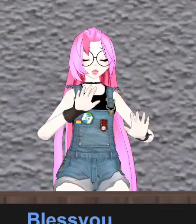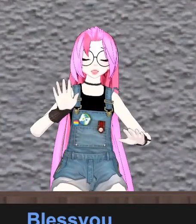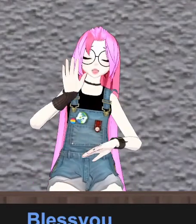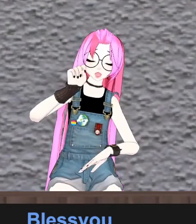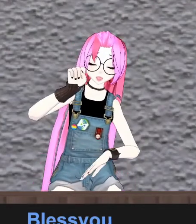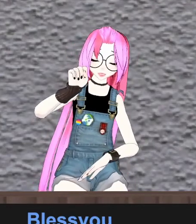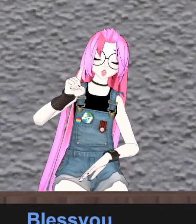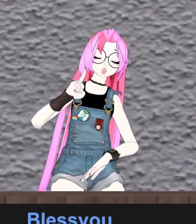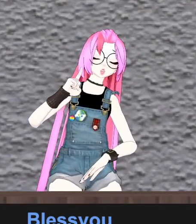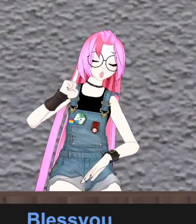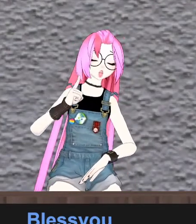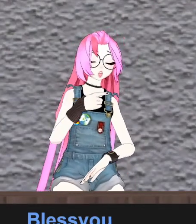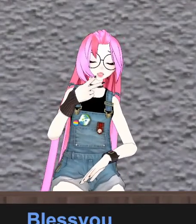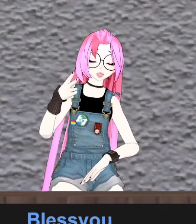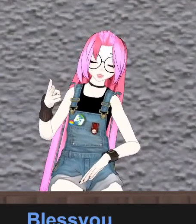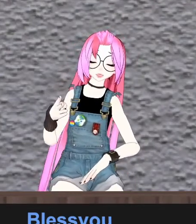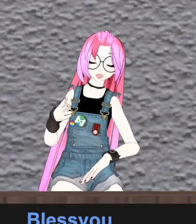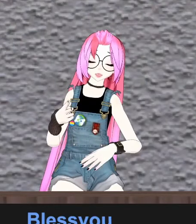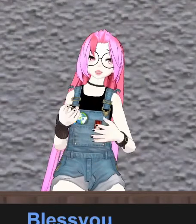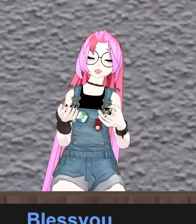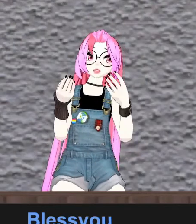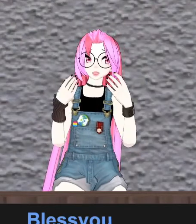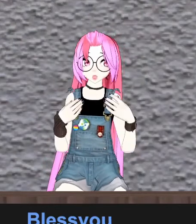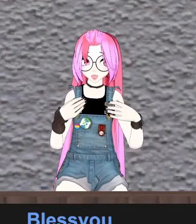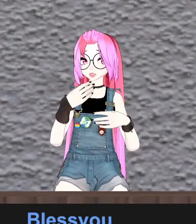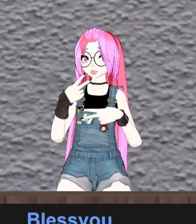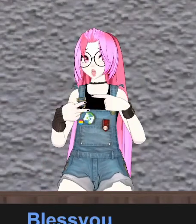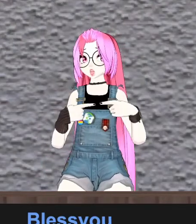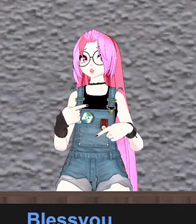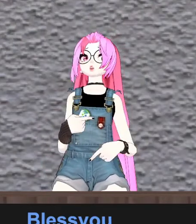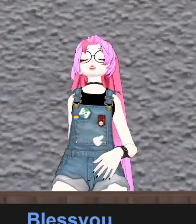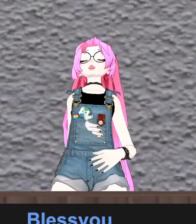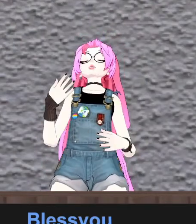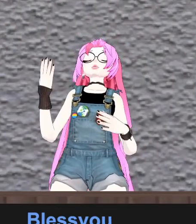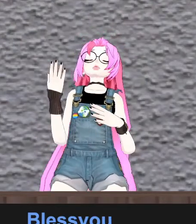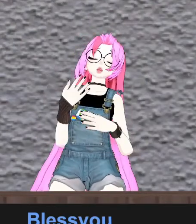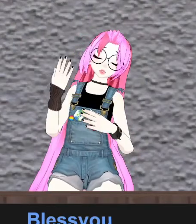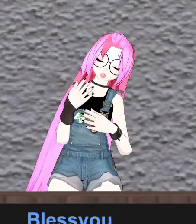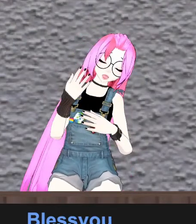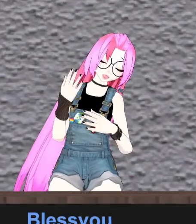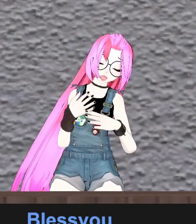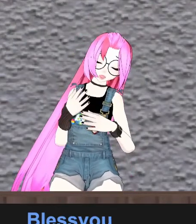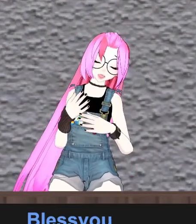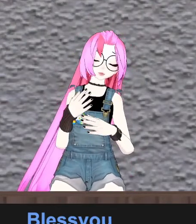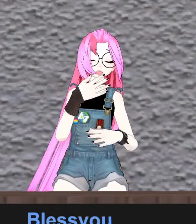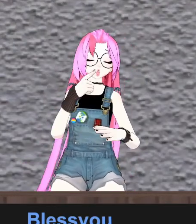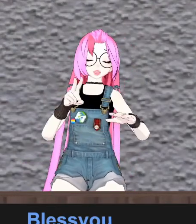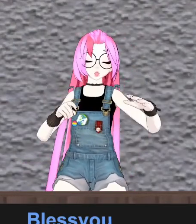don't ask a deaf or hard of hearing person to give you a name sign. It is so annoying. Okay, wait, let me give